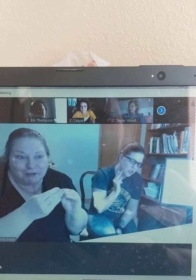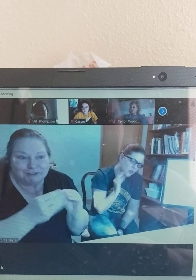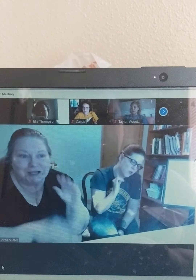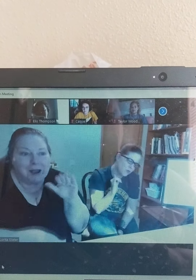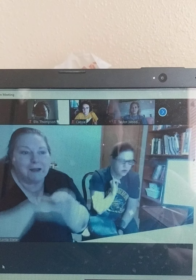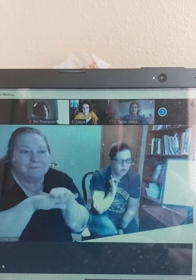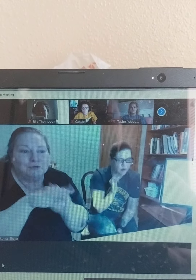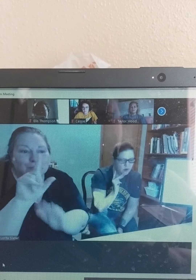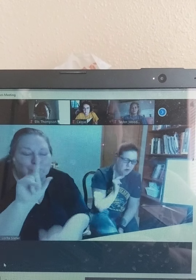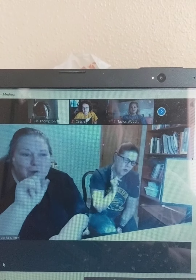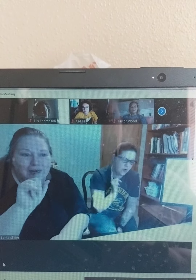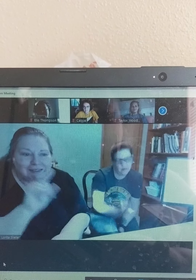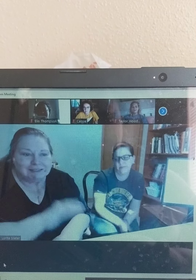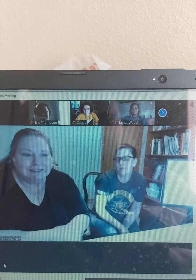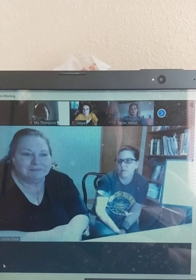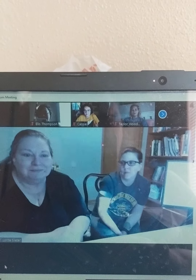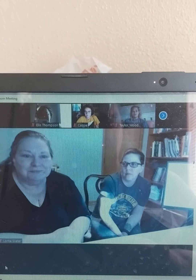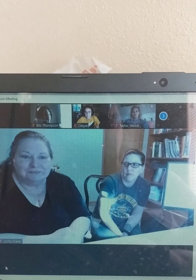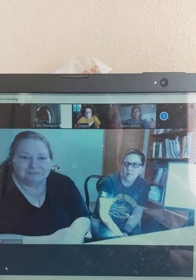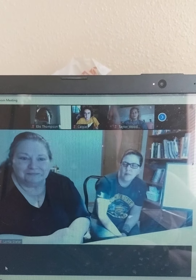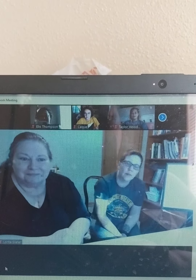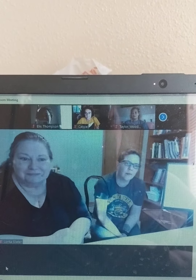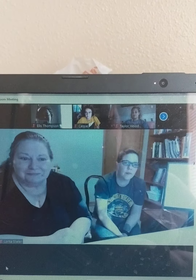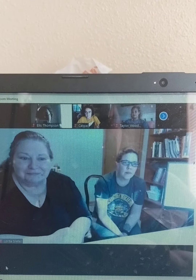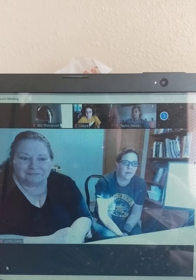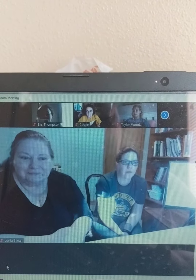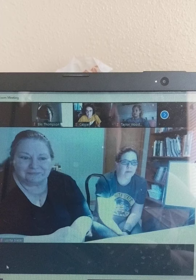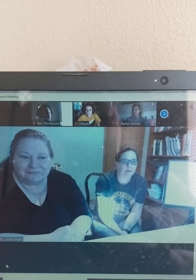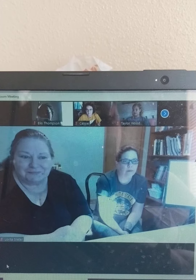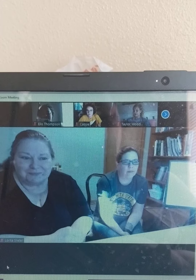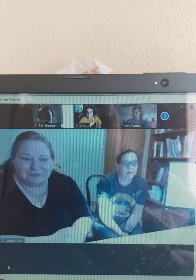That as well as your alphabet and your numbers up to 20.